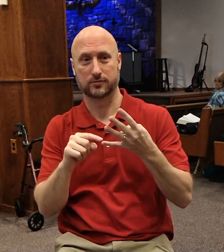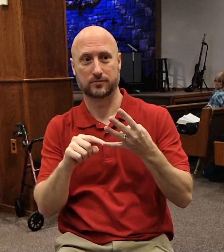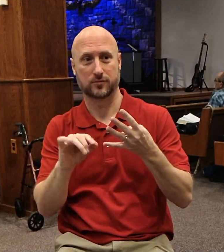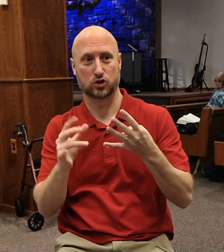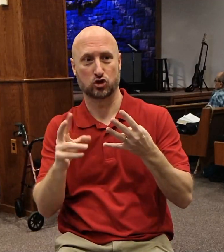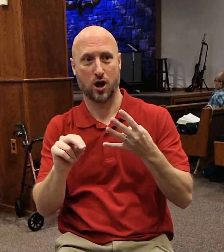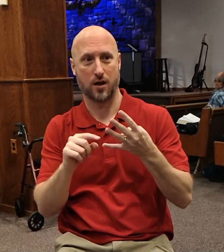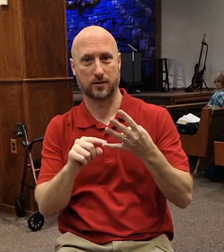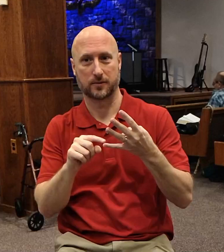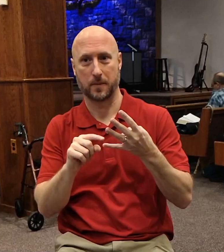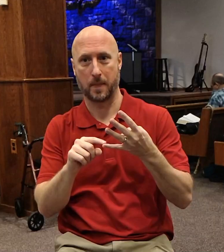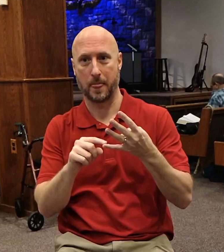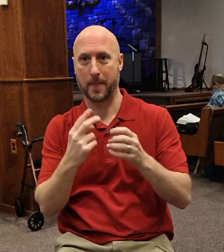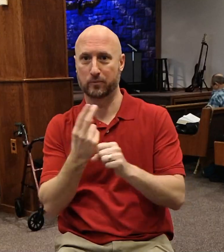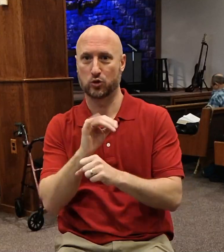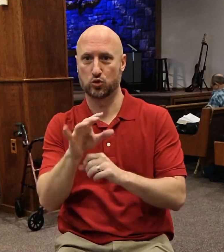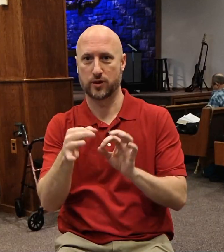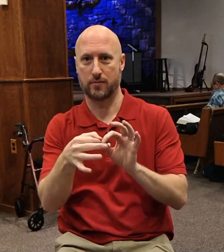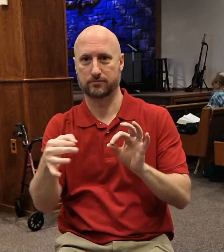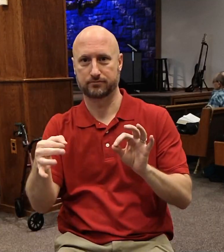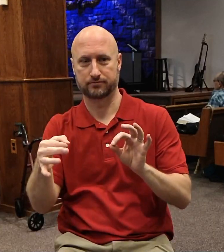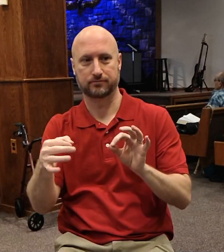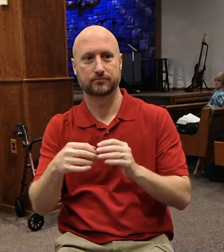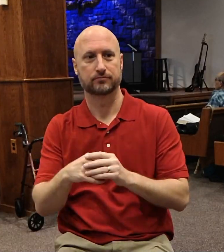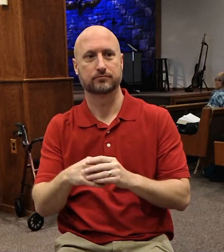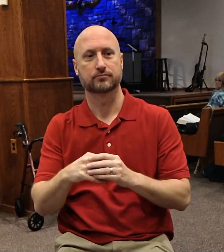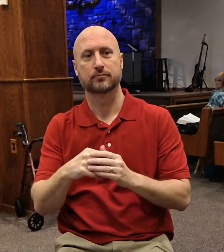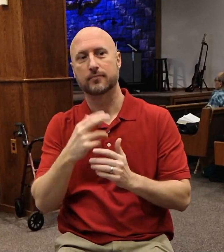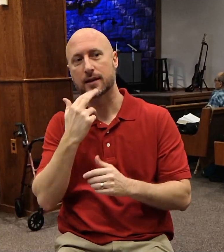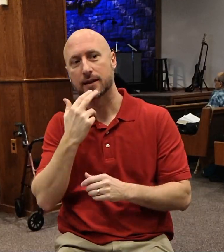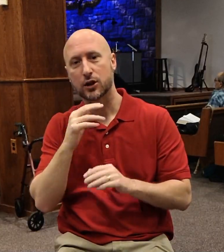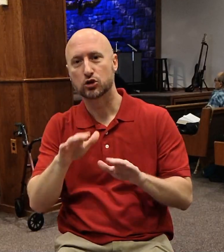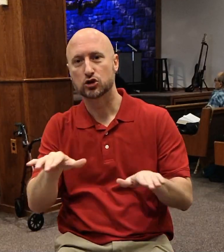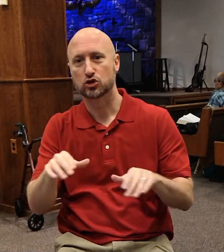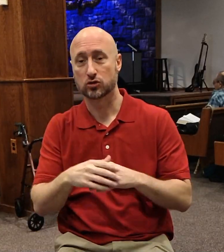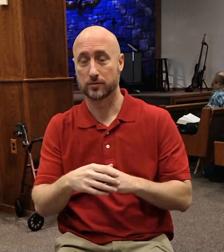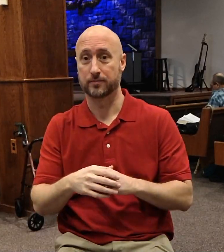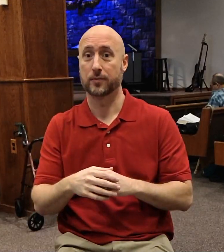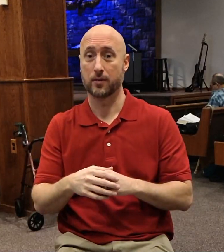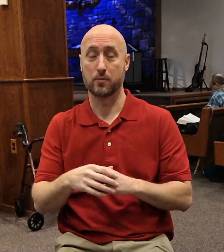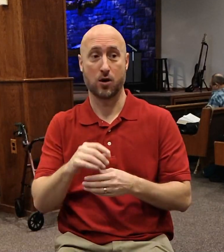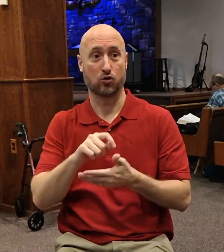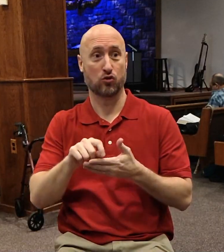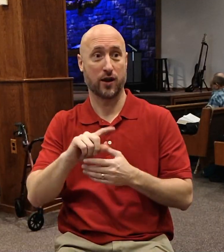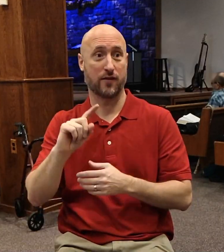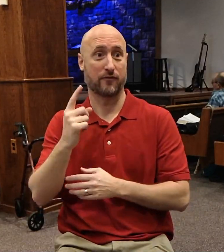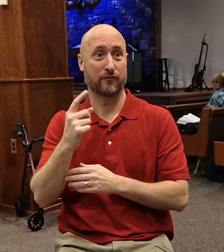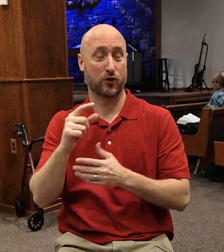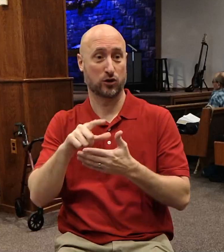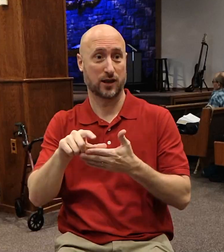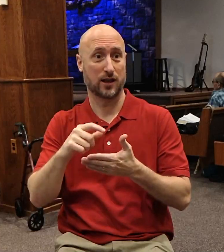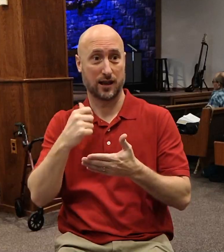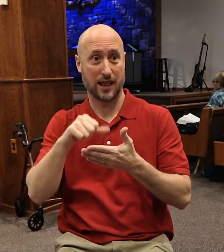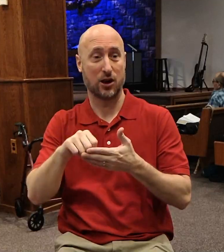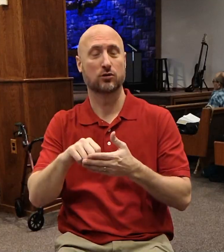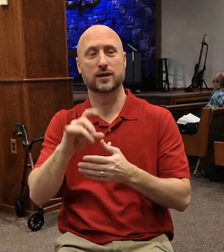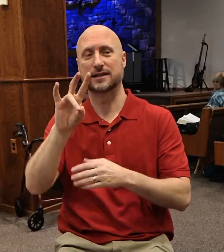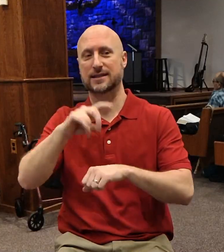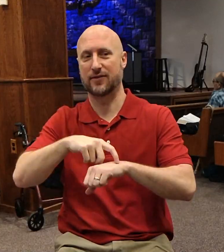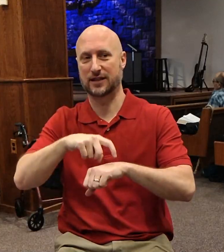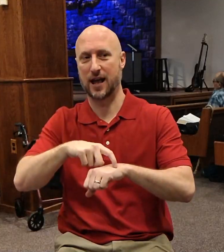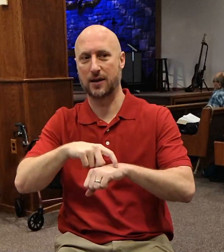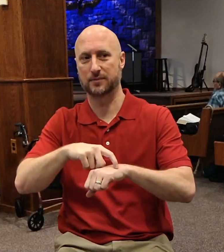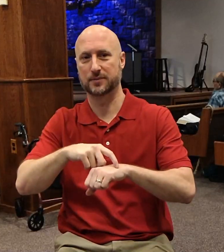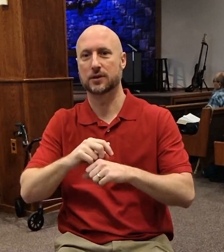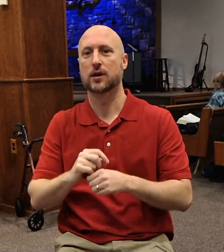But when John writes his first epistle, he uses that term seven times. Little children, I write unto